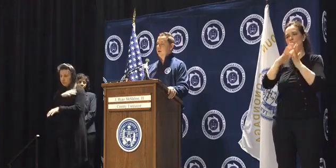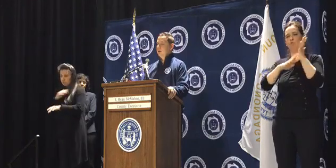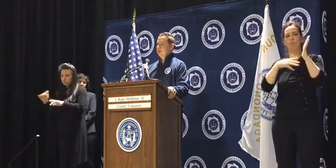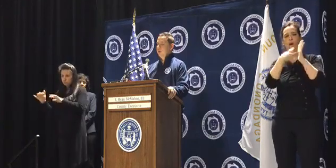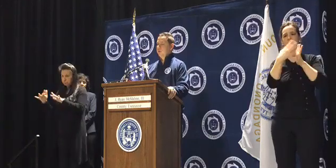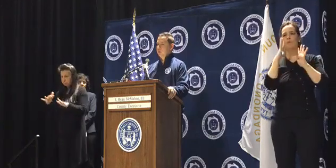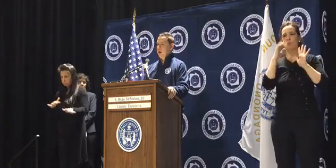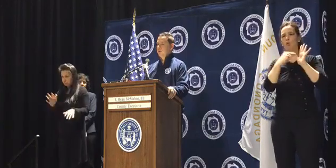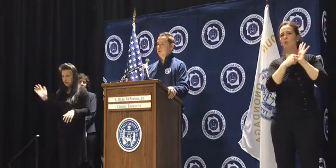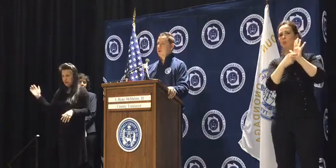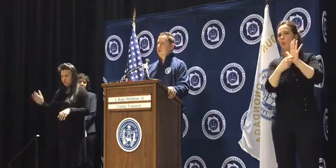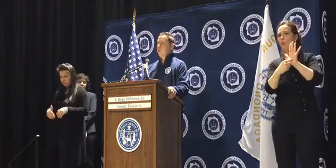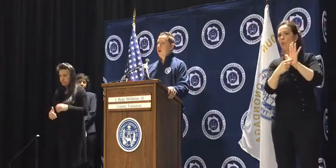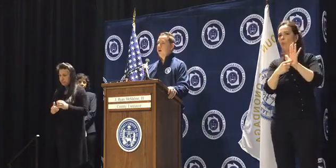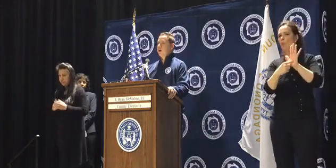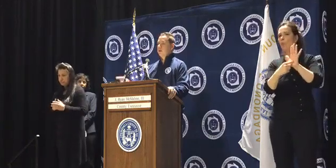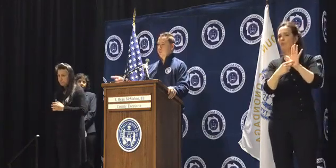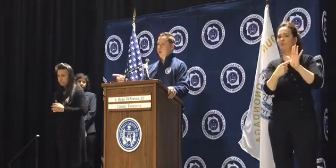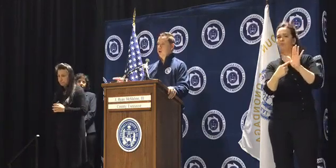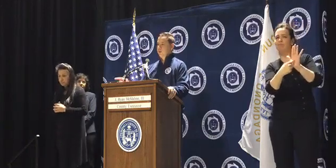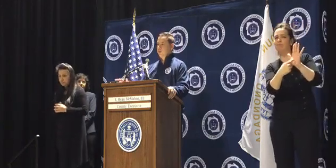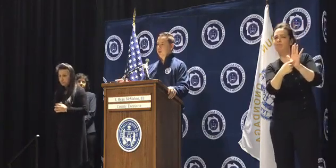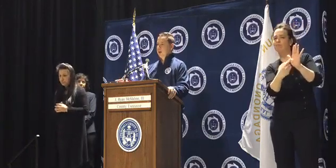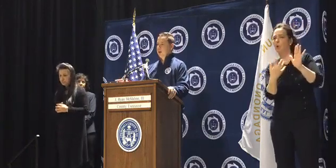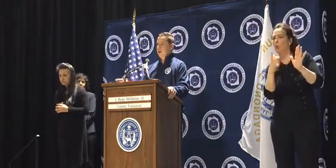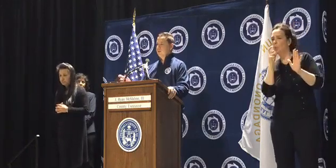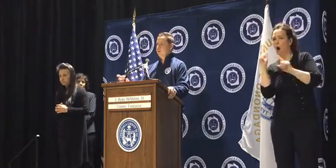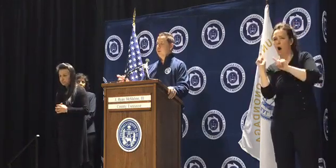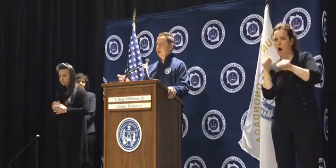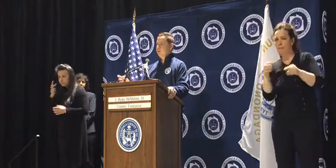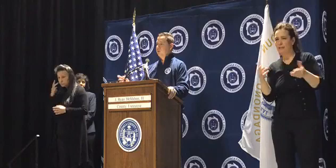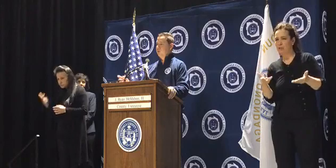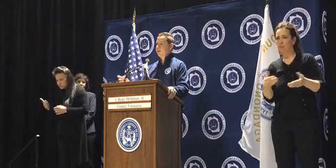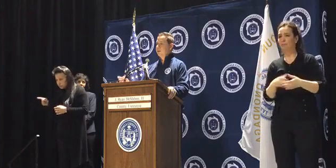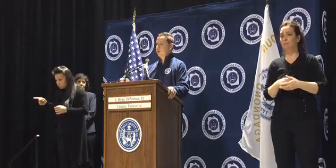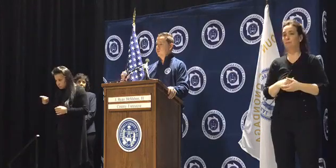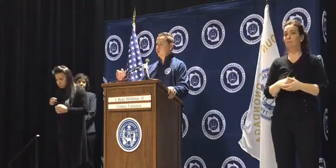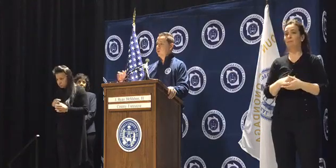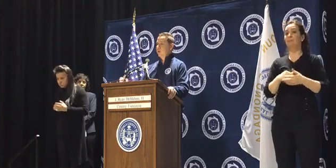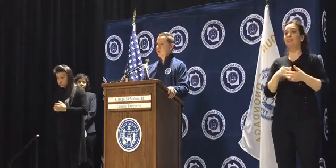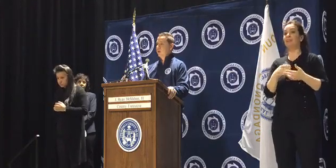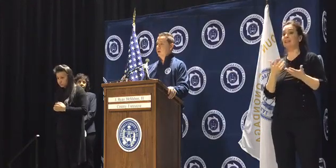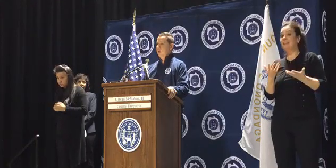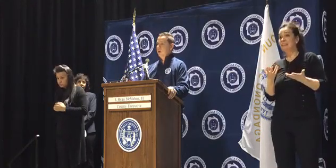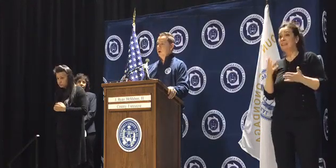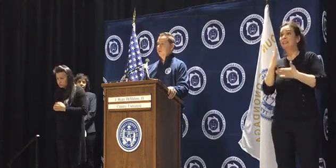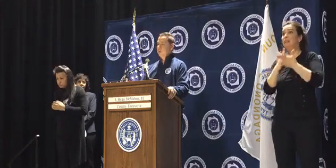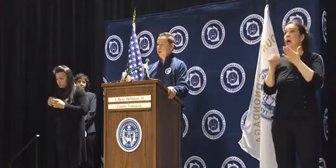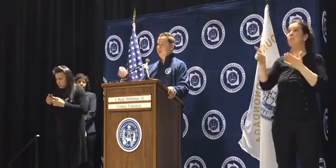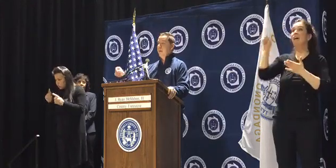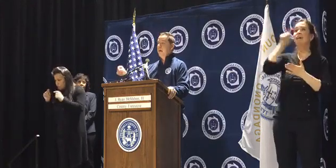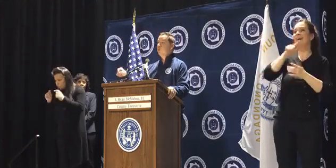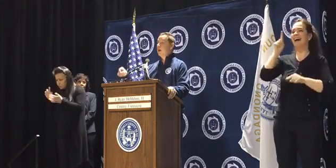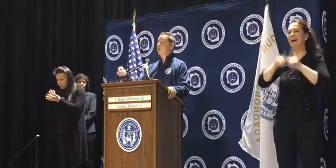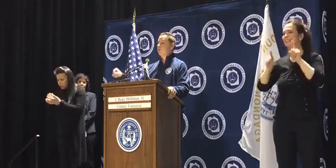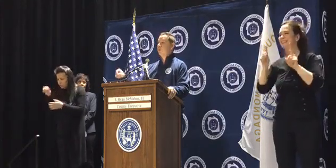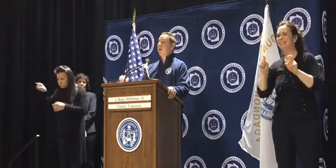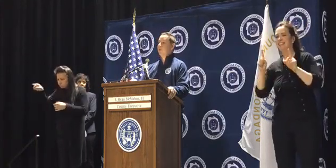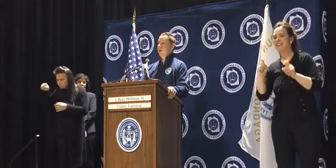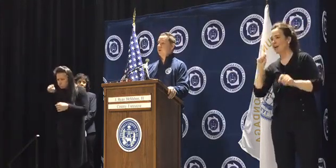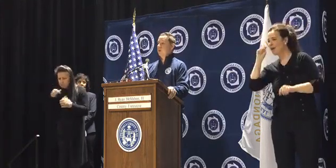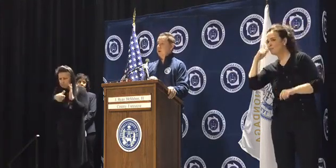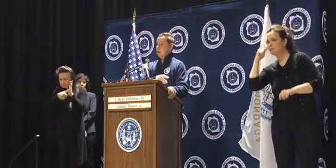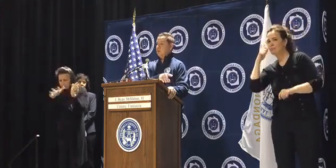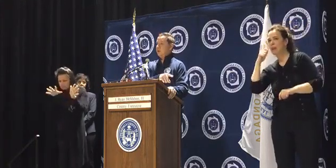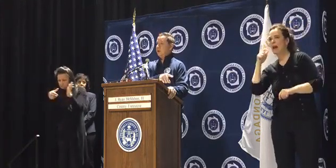seeing is a couple trends. One, as other parts of the state have not been able to do testing as frequently, all of a sudden those counties are